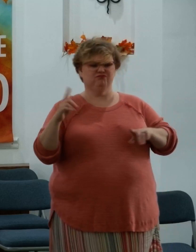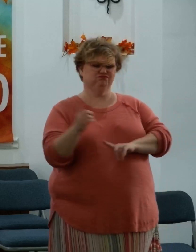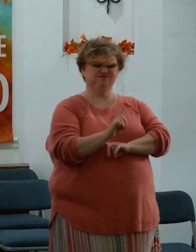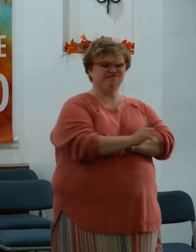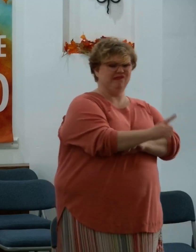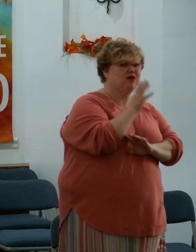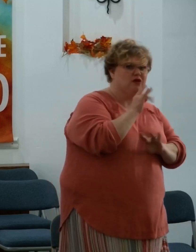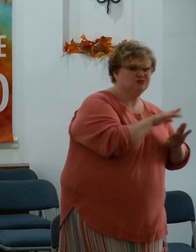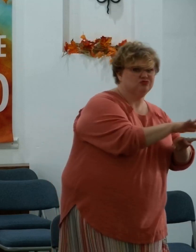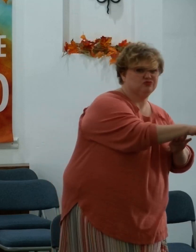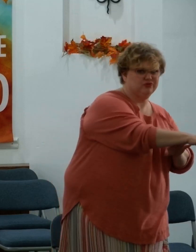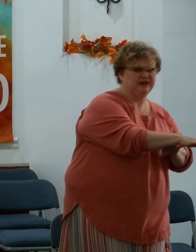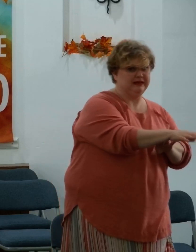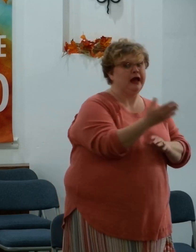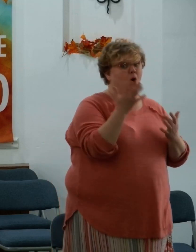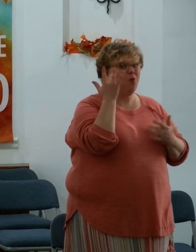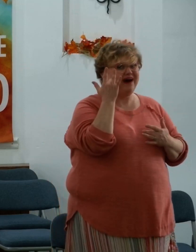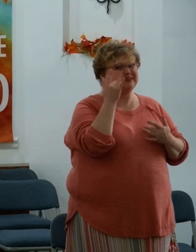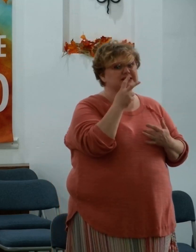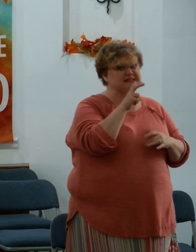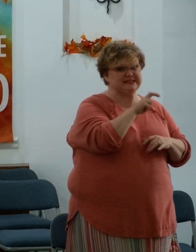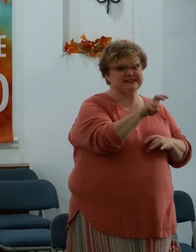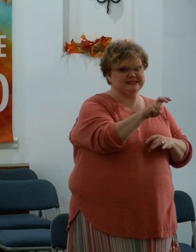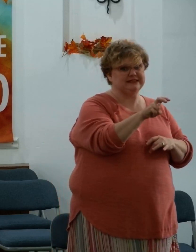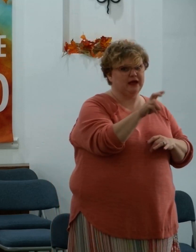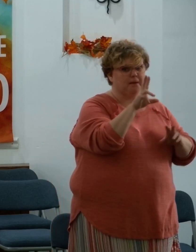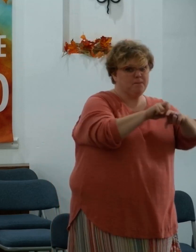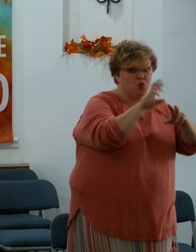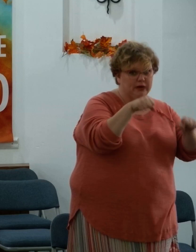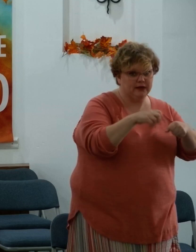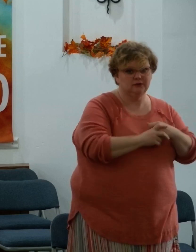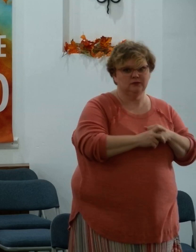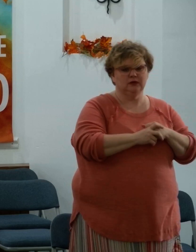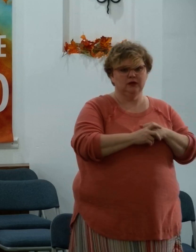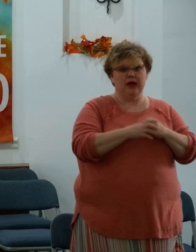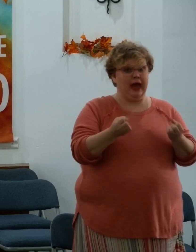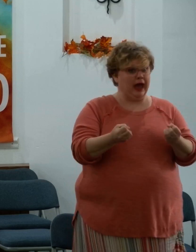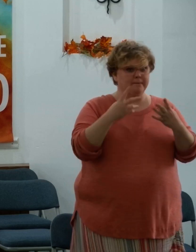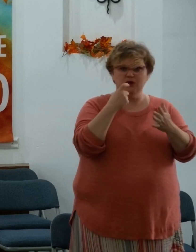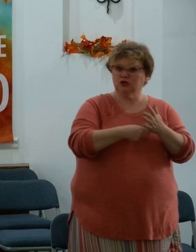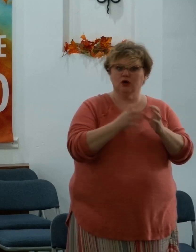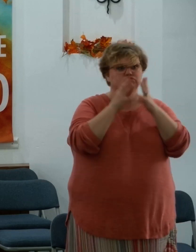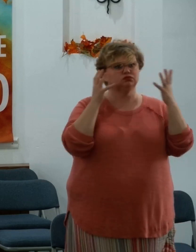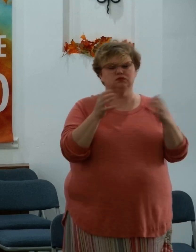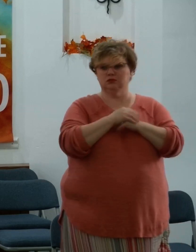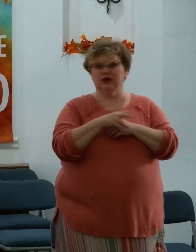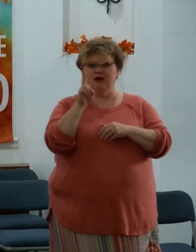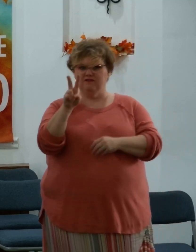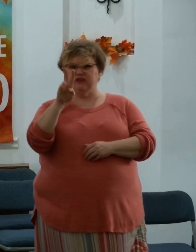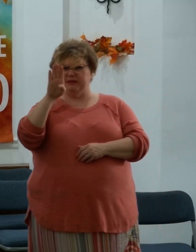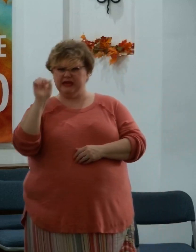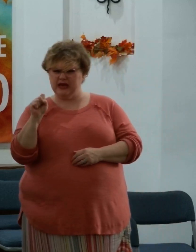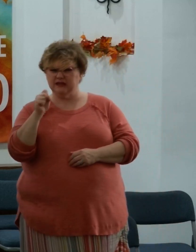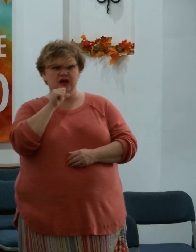fence costs? It's about $30 a lineal foot. How are you going to pay for all that? And VBS, Brother Digger, don't